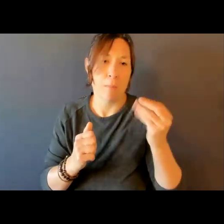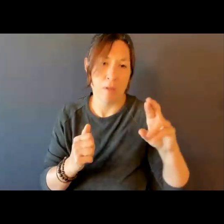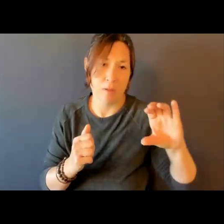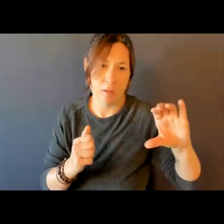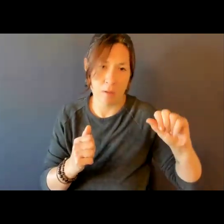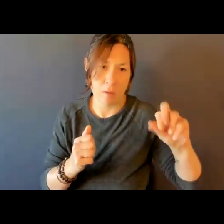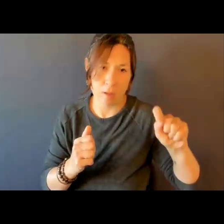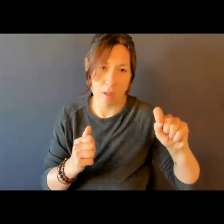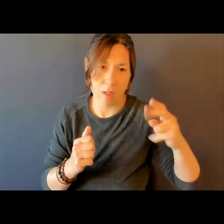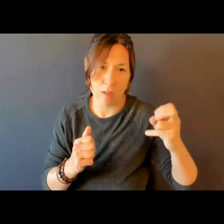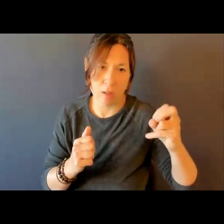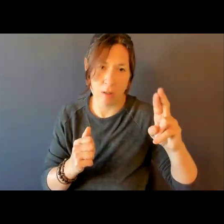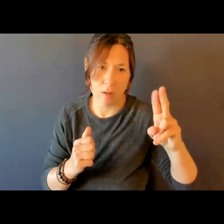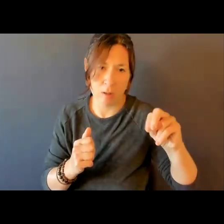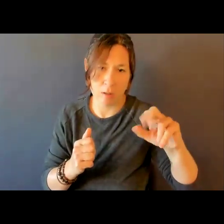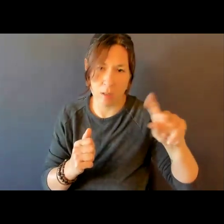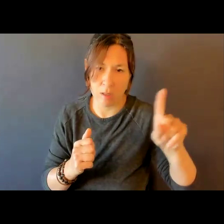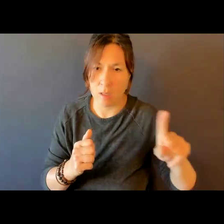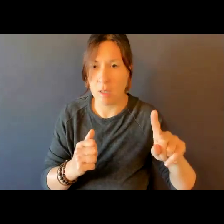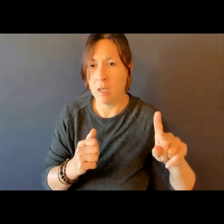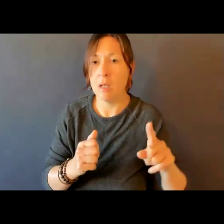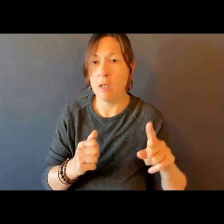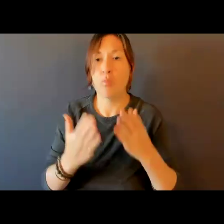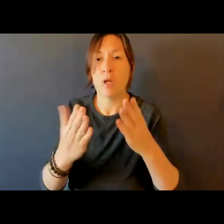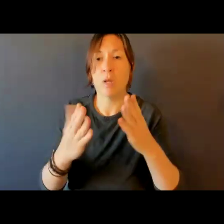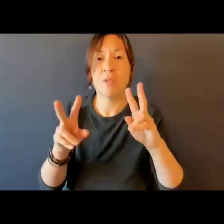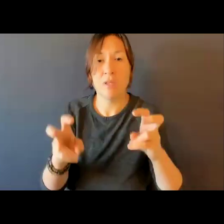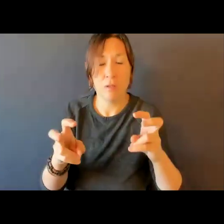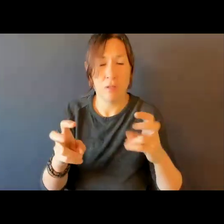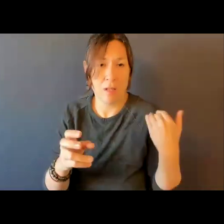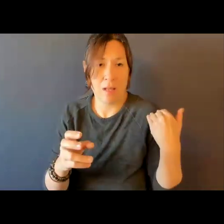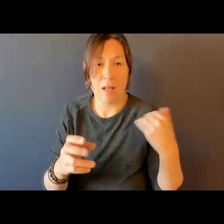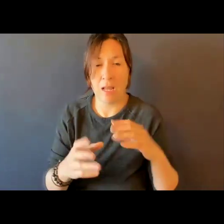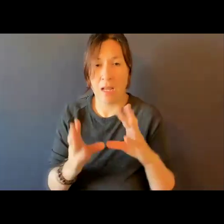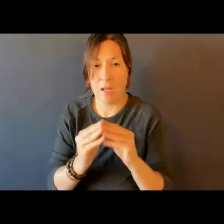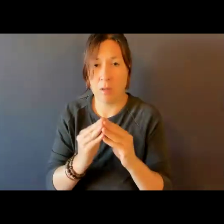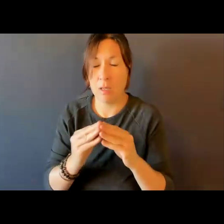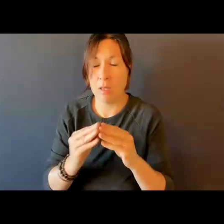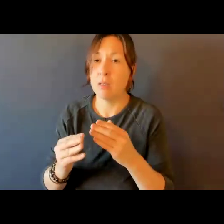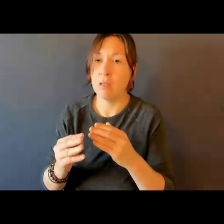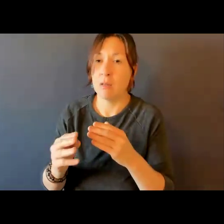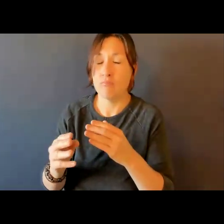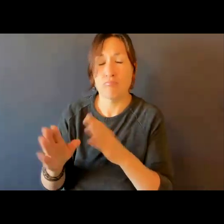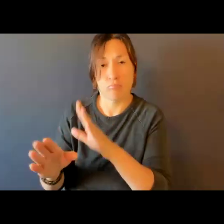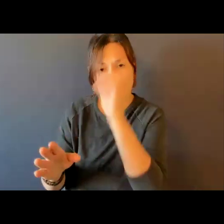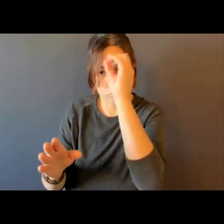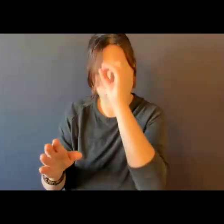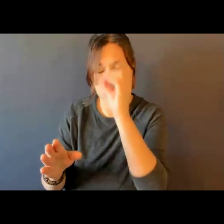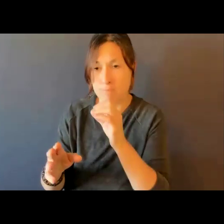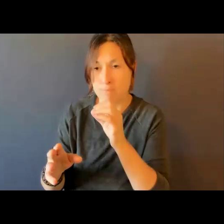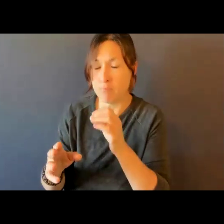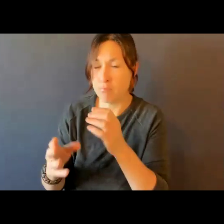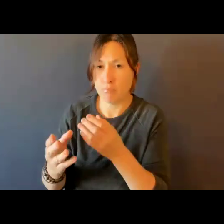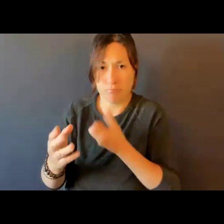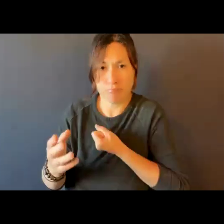this issue up at our last meeting, for expressing your opinion, which I am in disagreement, and for asking your colleagues